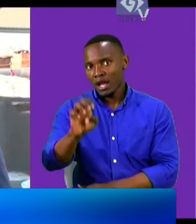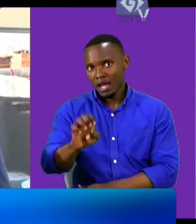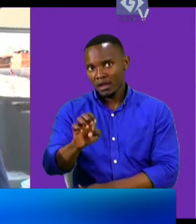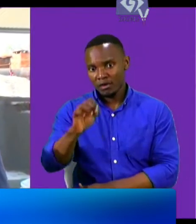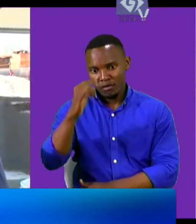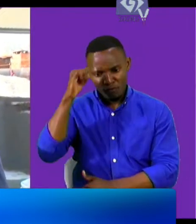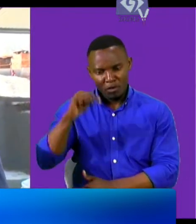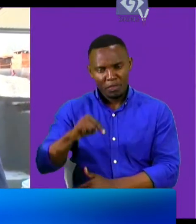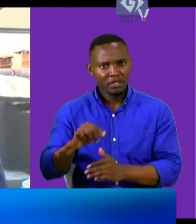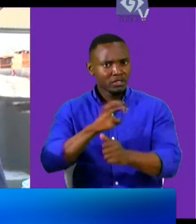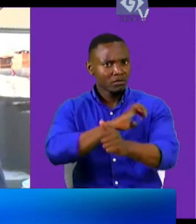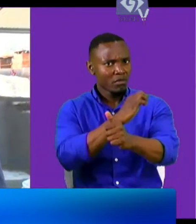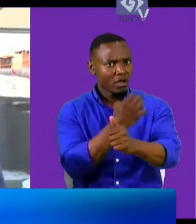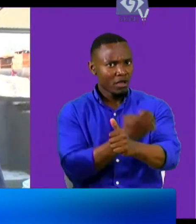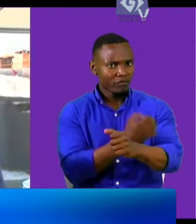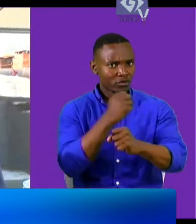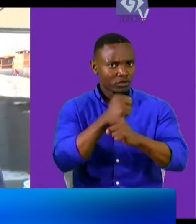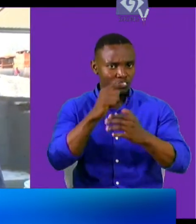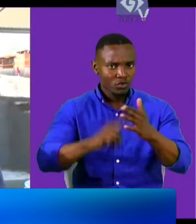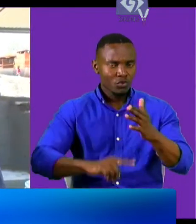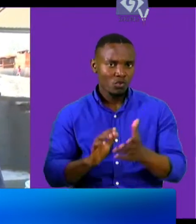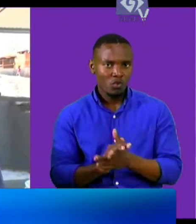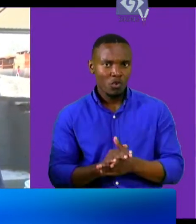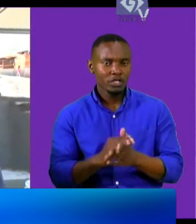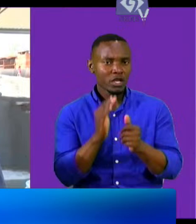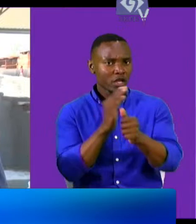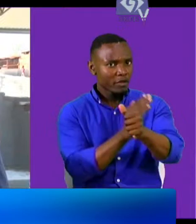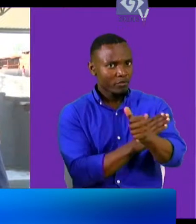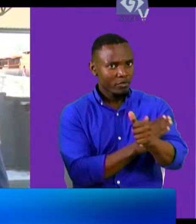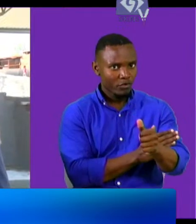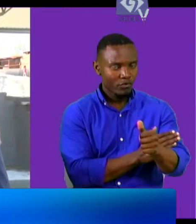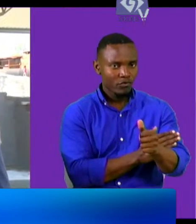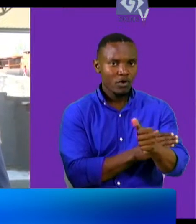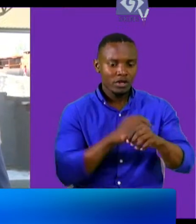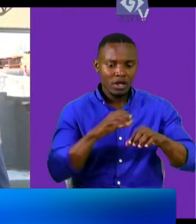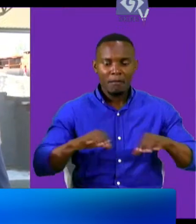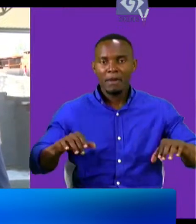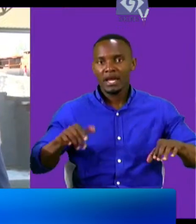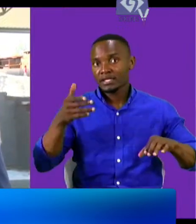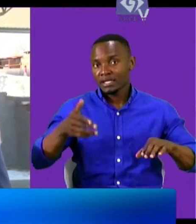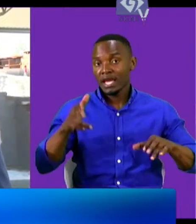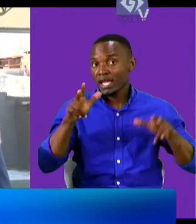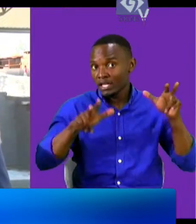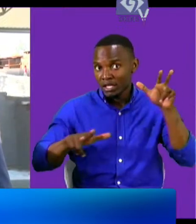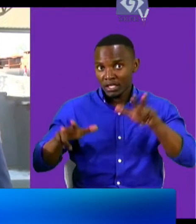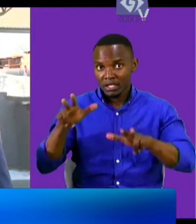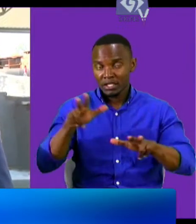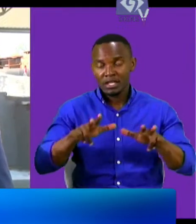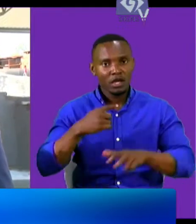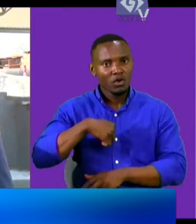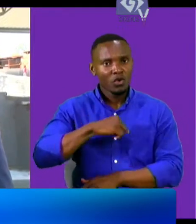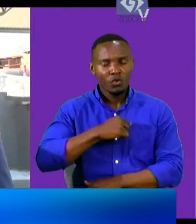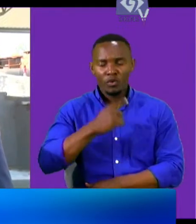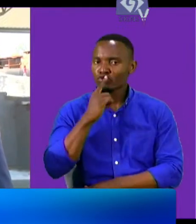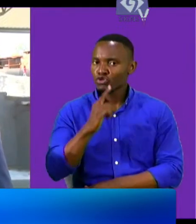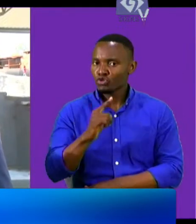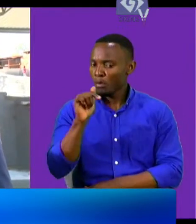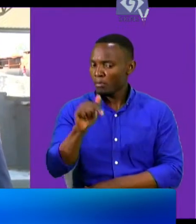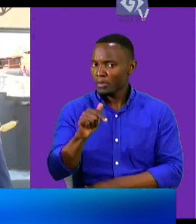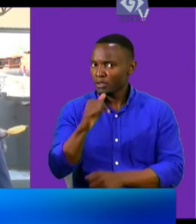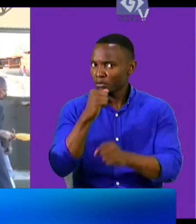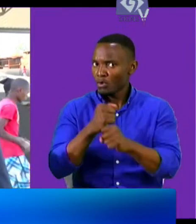to improve the market infrastructure in Kirinyaga. We are sure what is happening and what she's doing. This is a clear